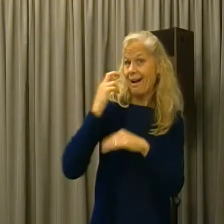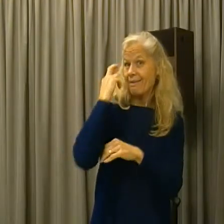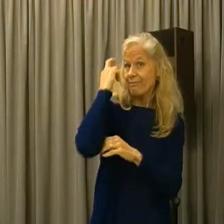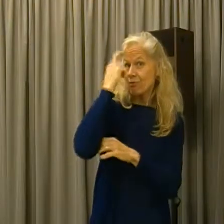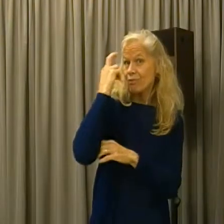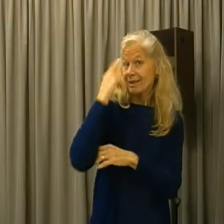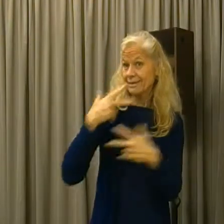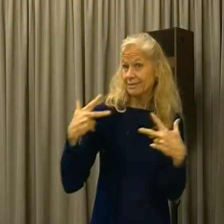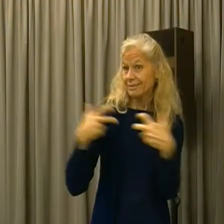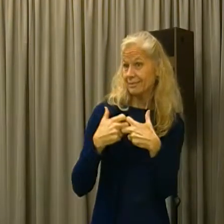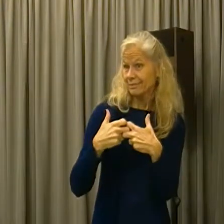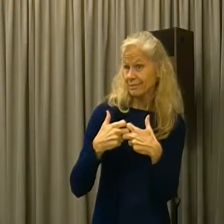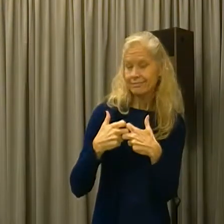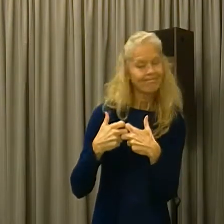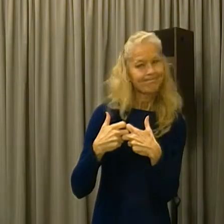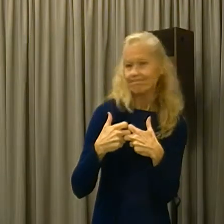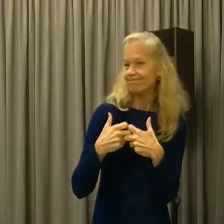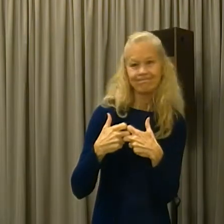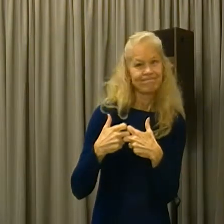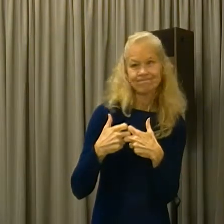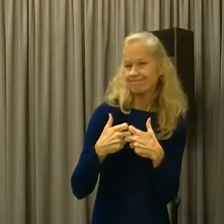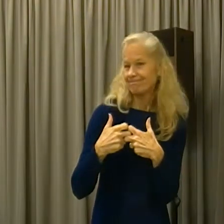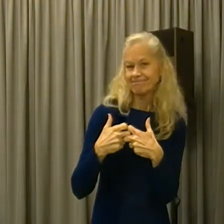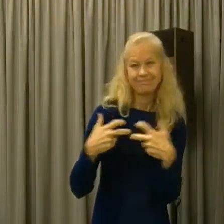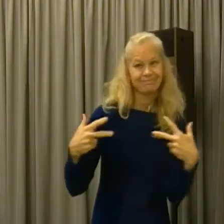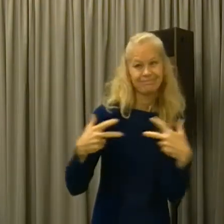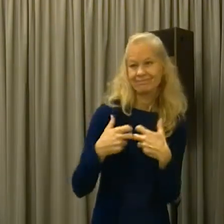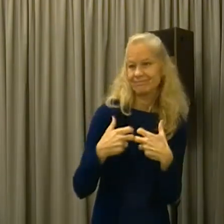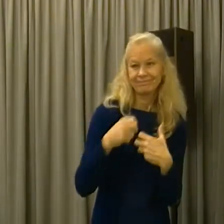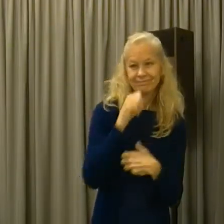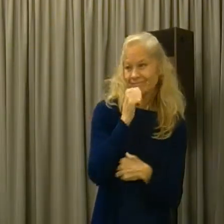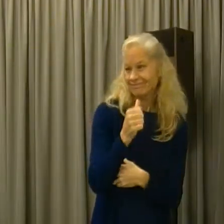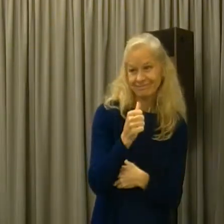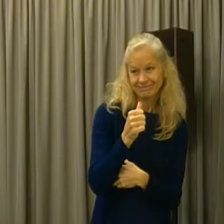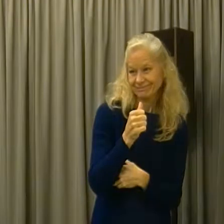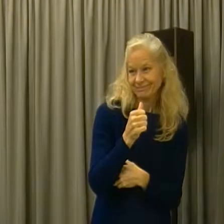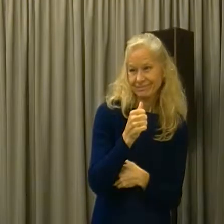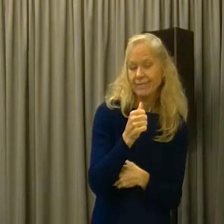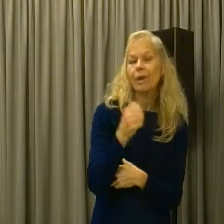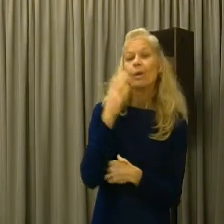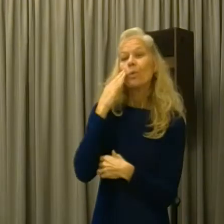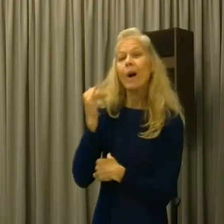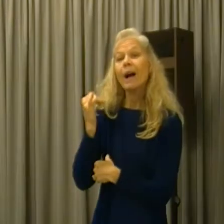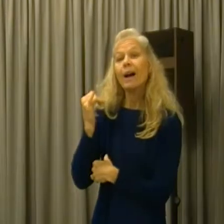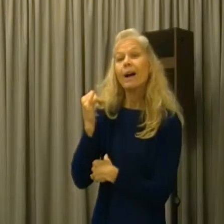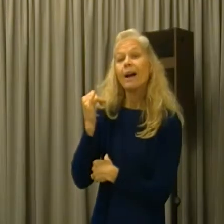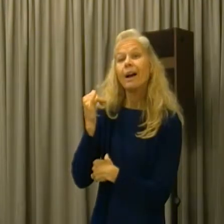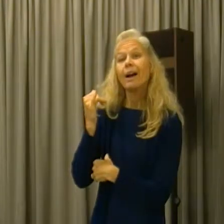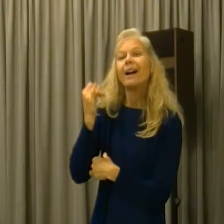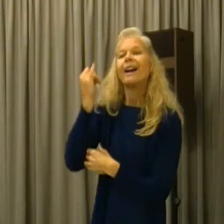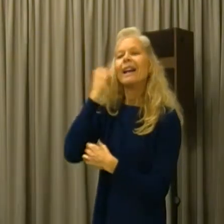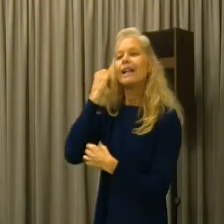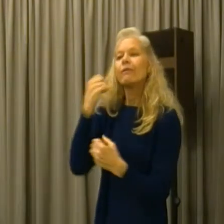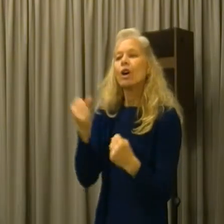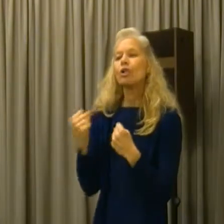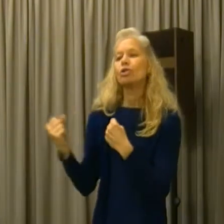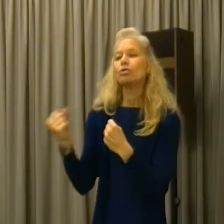driving. Cell phones, that happy meal. Well, maybe parents wouldn't get a happy meal, but whatever it might be.